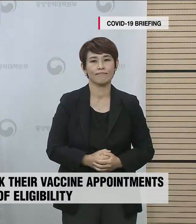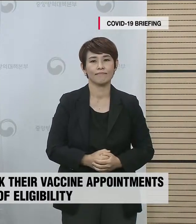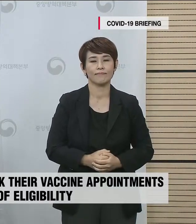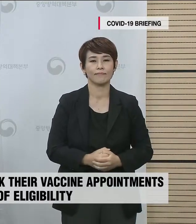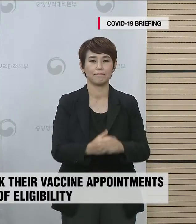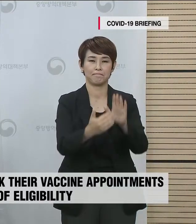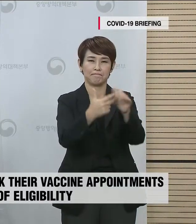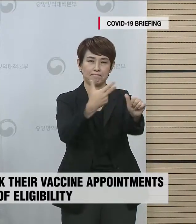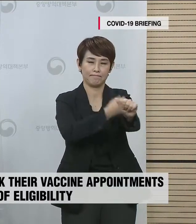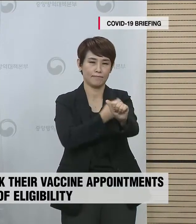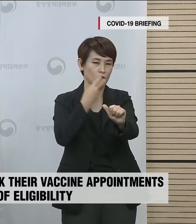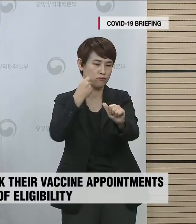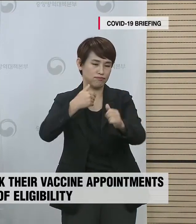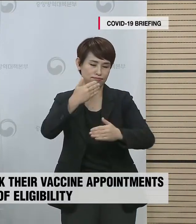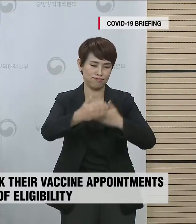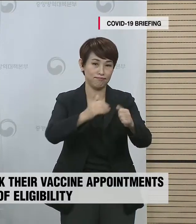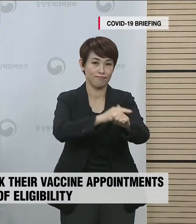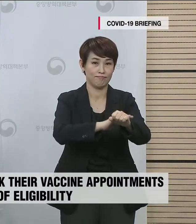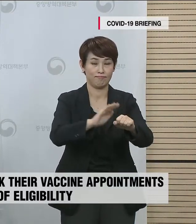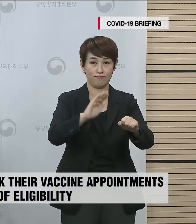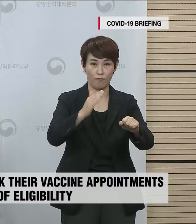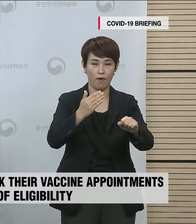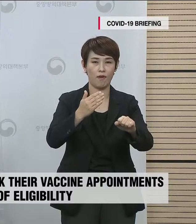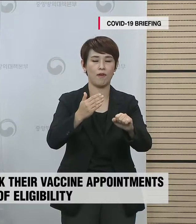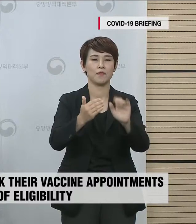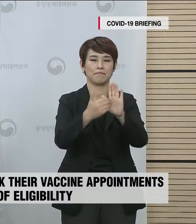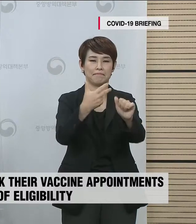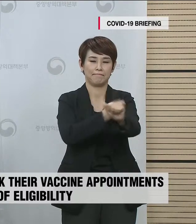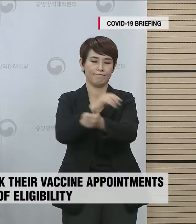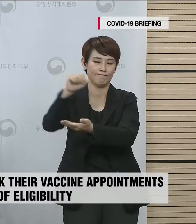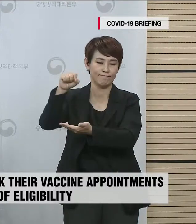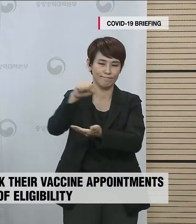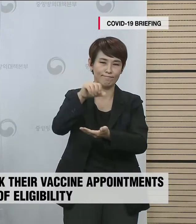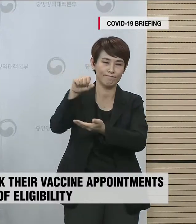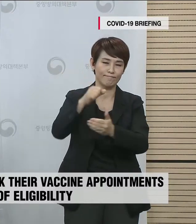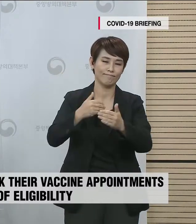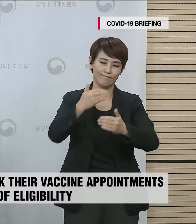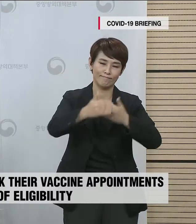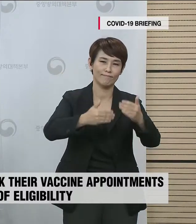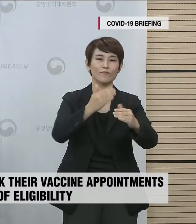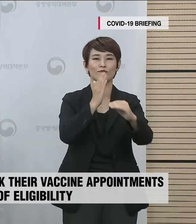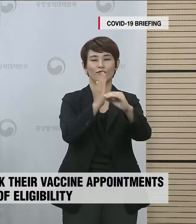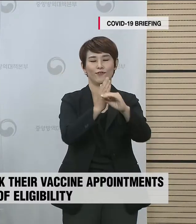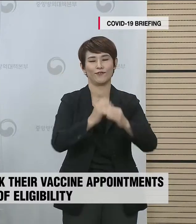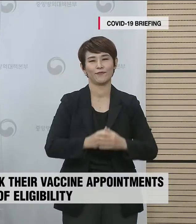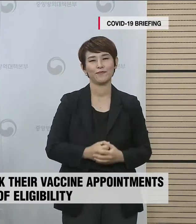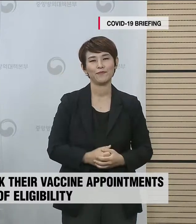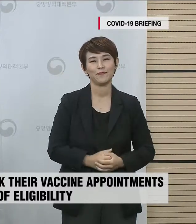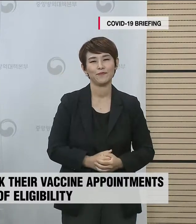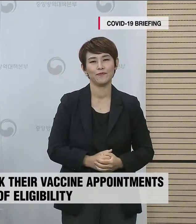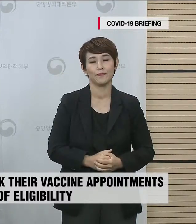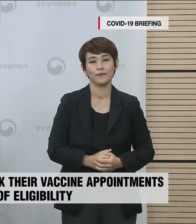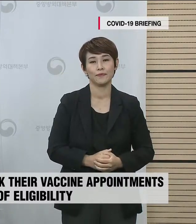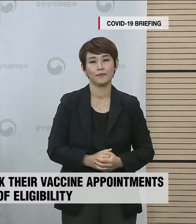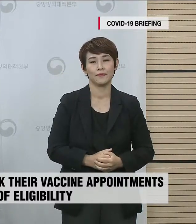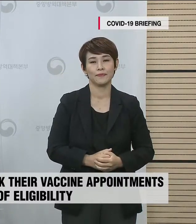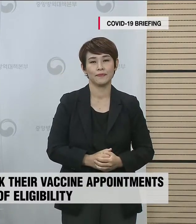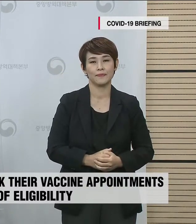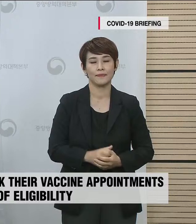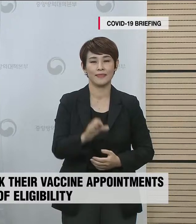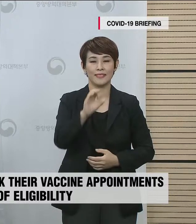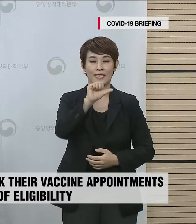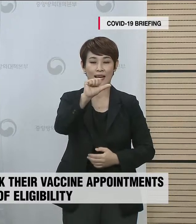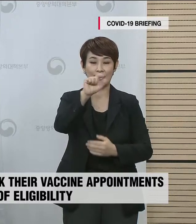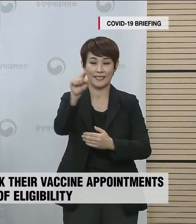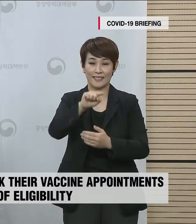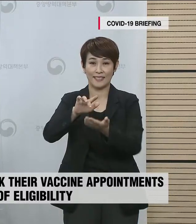immediately. And in order to have a smooth rollout of the vaccines, we also have many